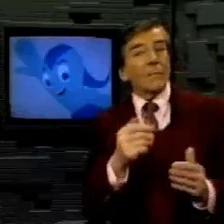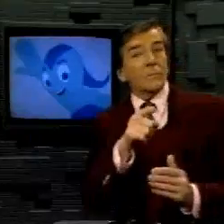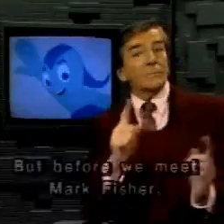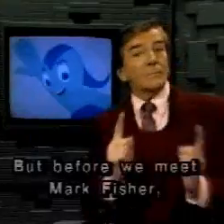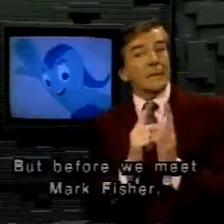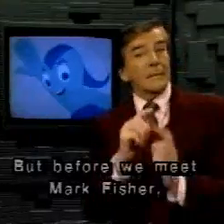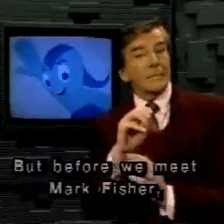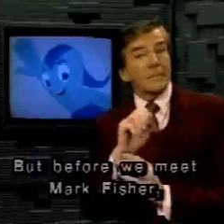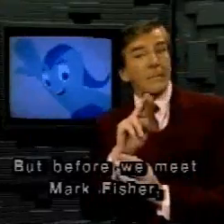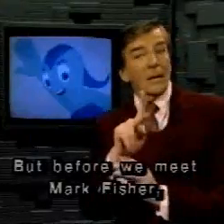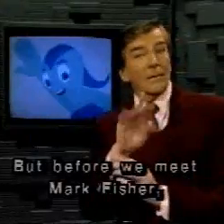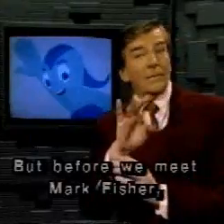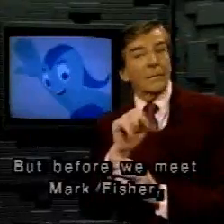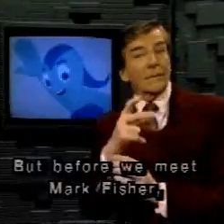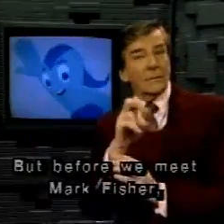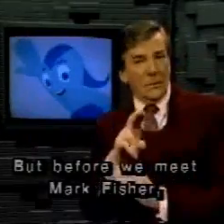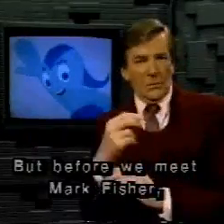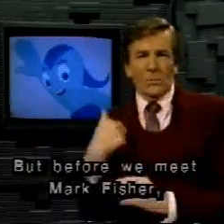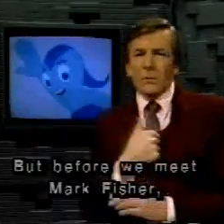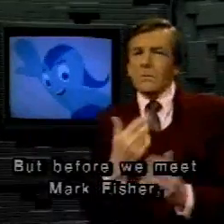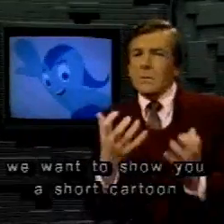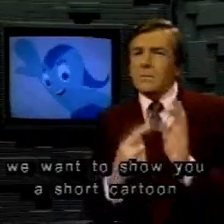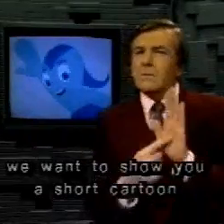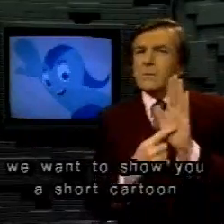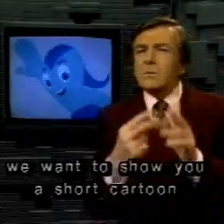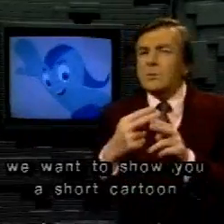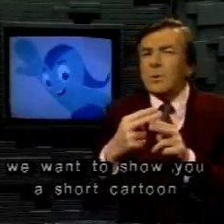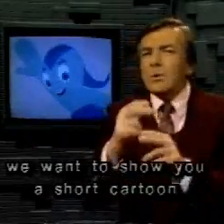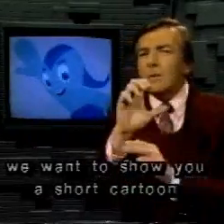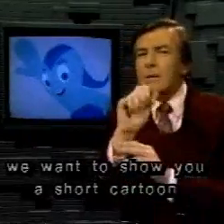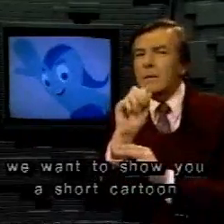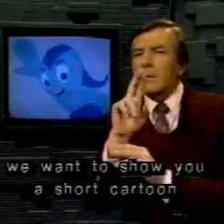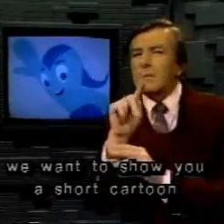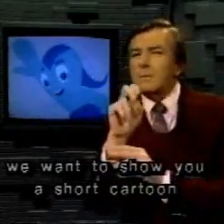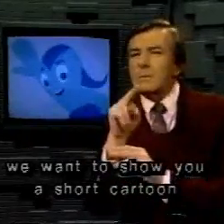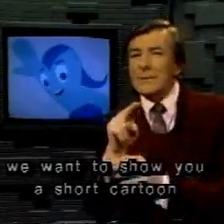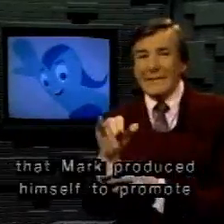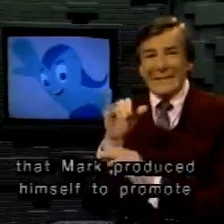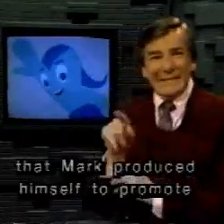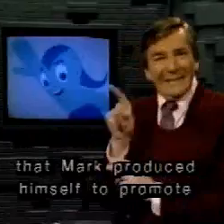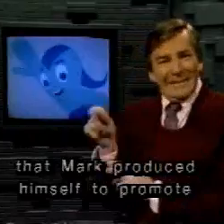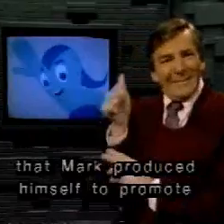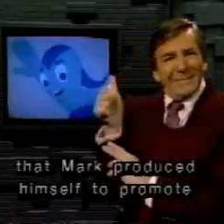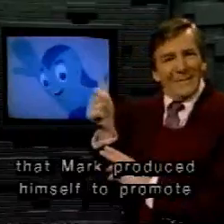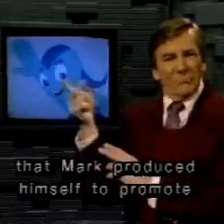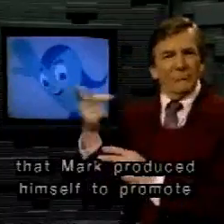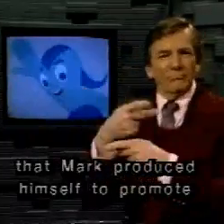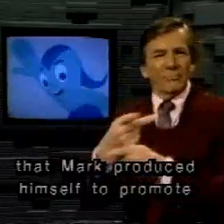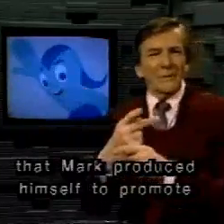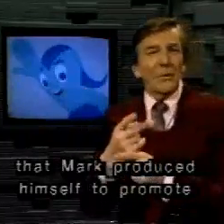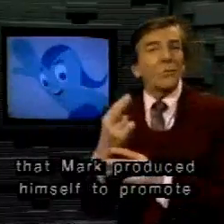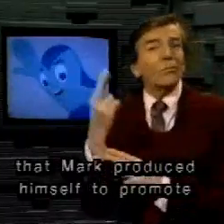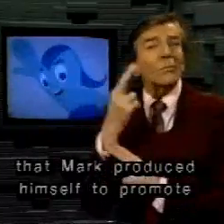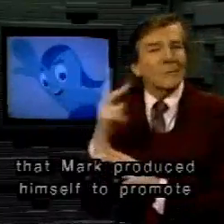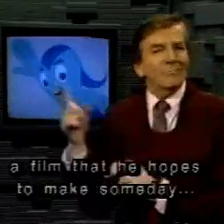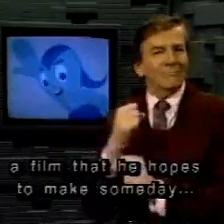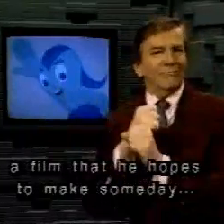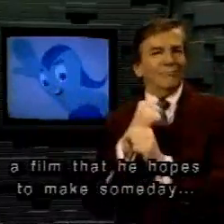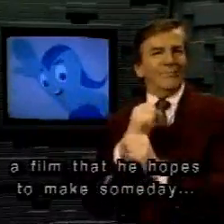But before we meet Mark Fisher, we want to show you a short cartoon that Mark produced himself to promote a film that he hopes